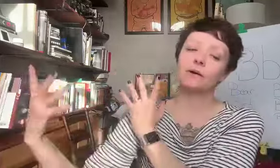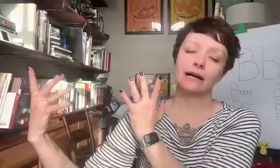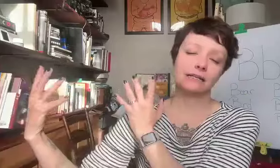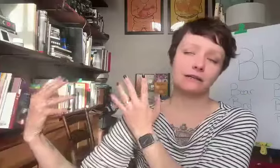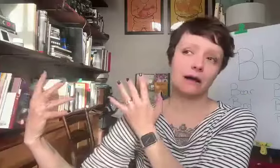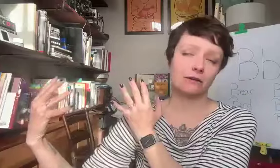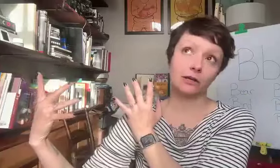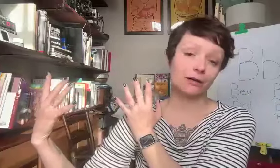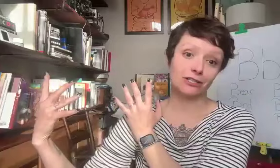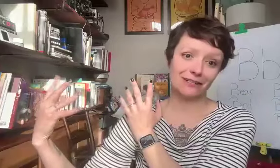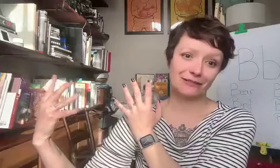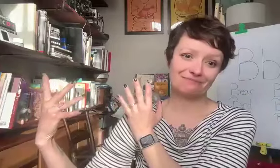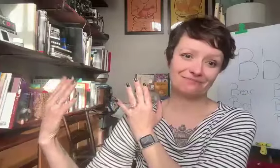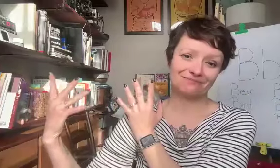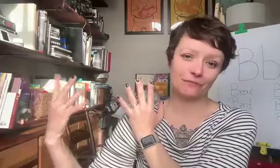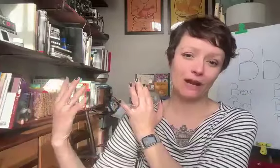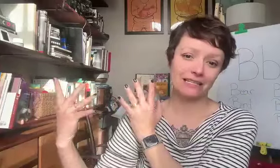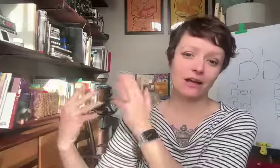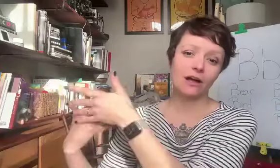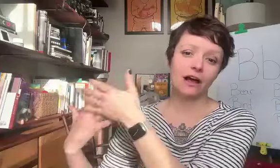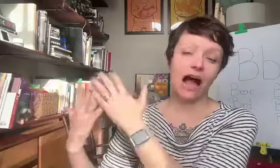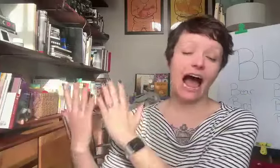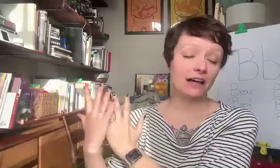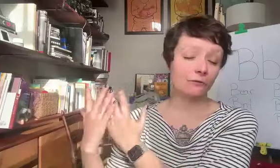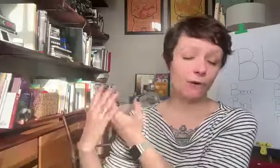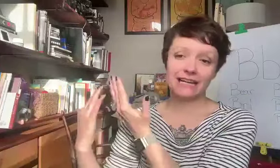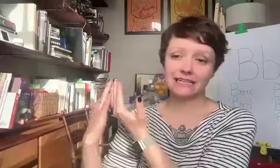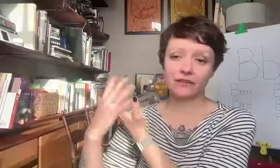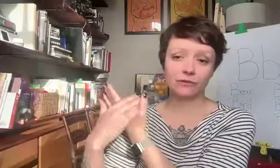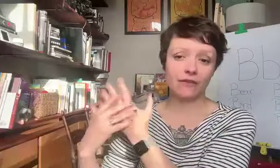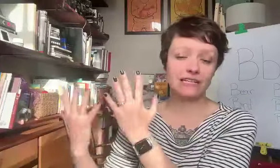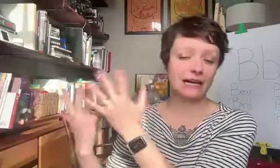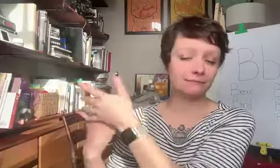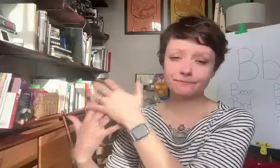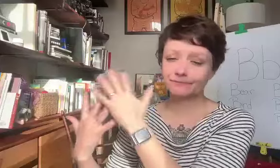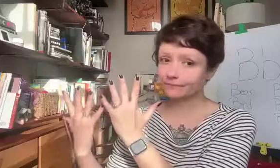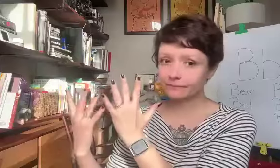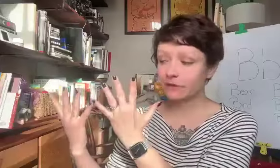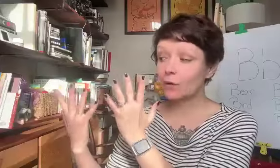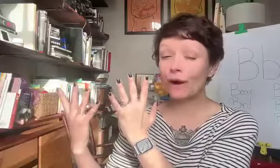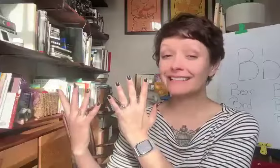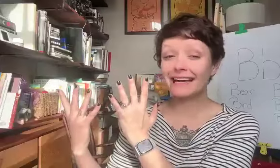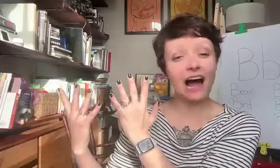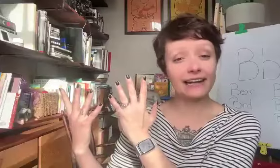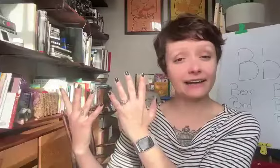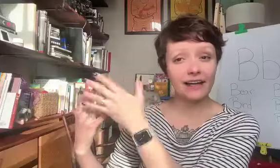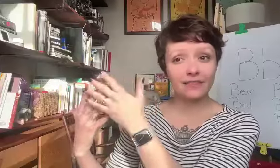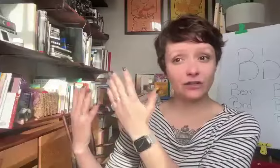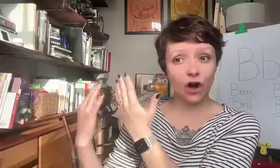So I couldn't reach if I do it. Weight. I love weight. I tell this story all the time. Weight is iconic. These are